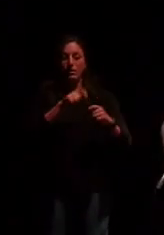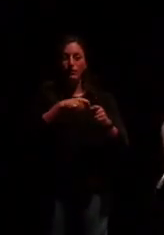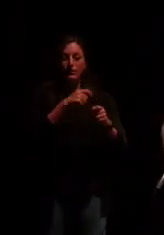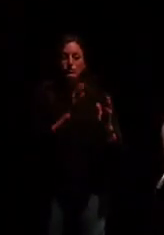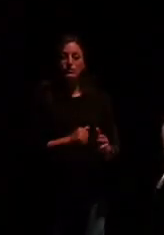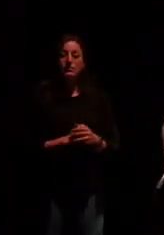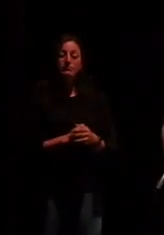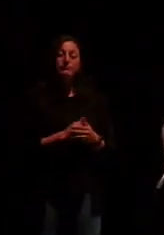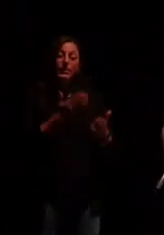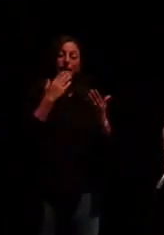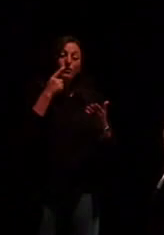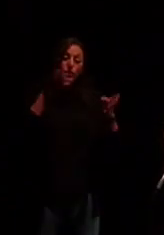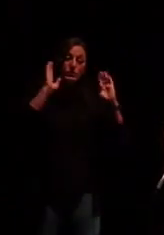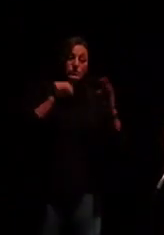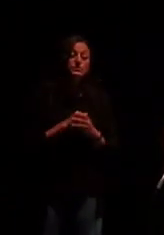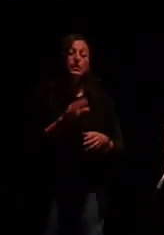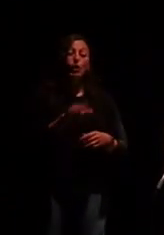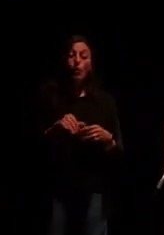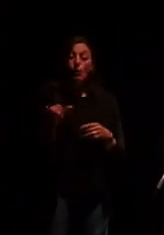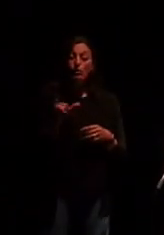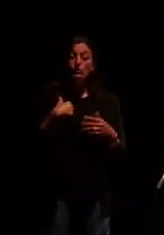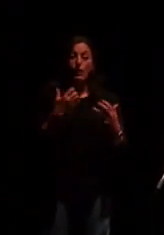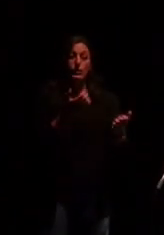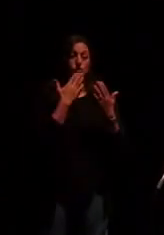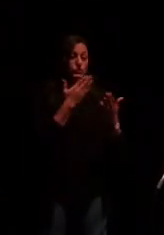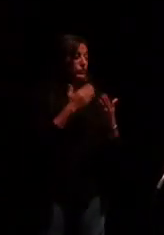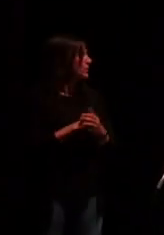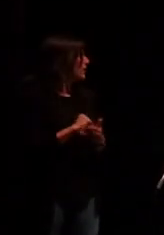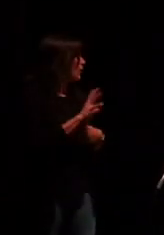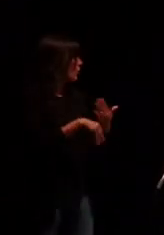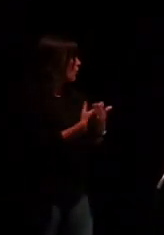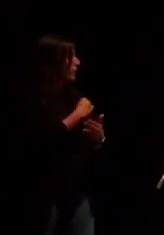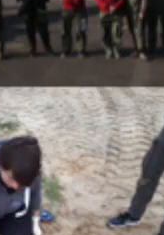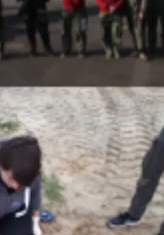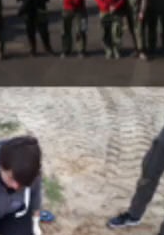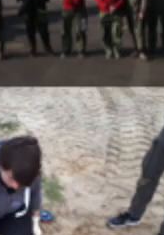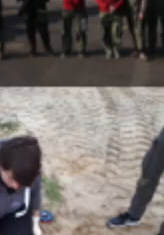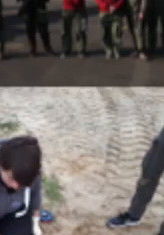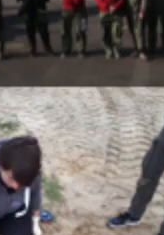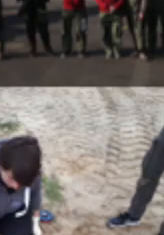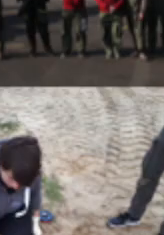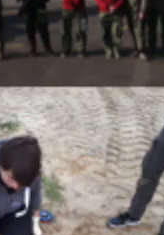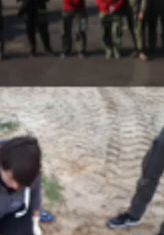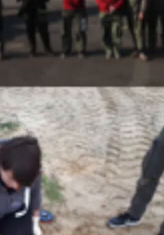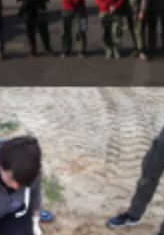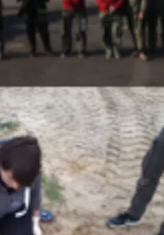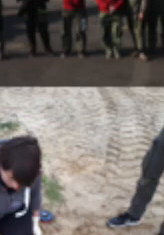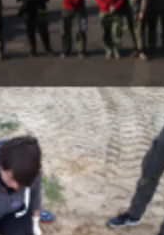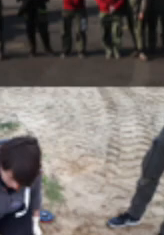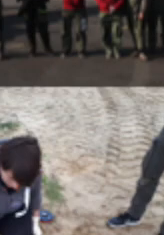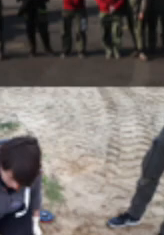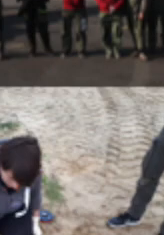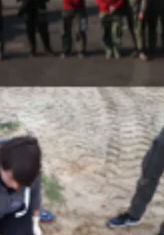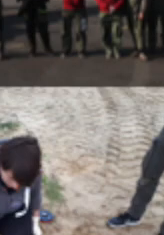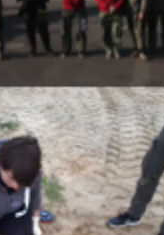I thank you for your attention, and I also would like to thank warmly all the members of the French Stranding Network, mostly after the